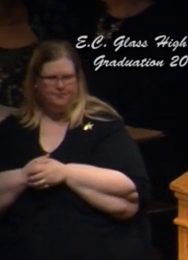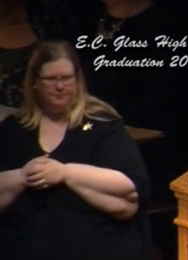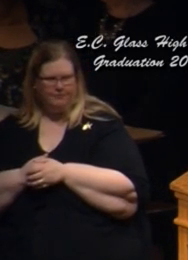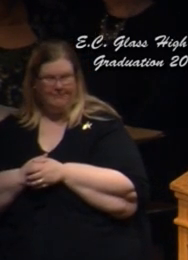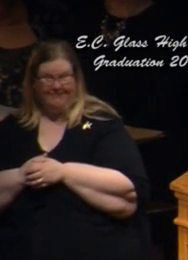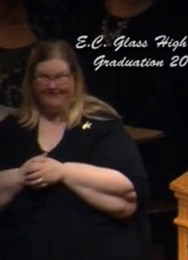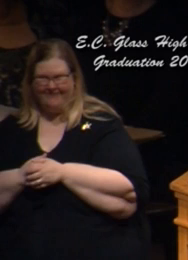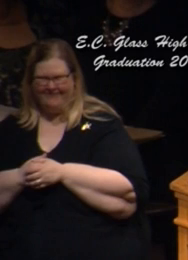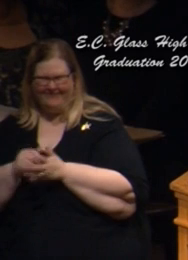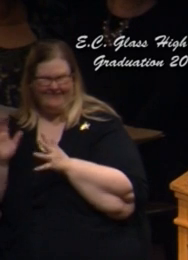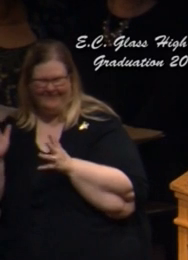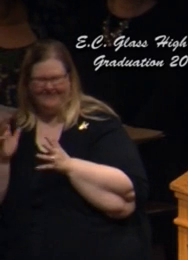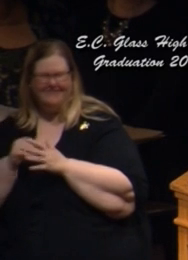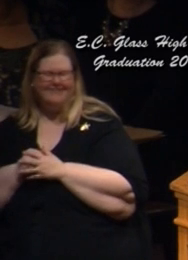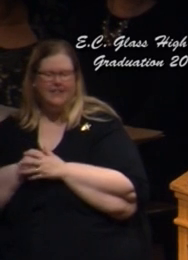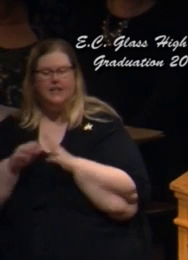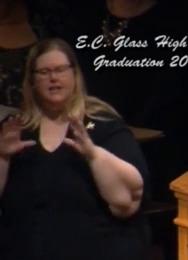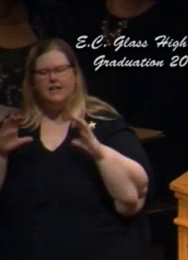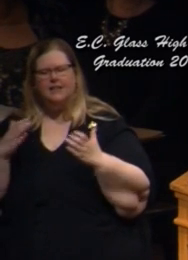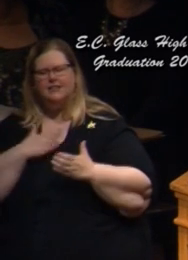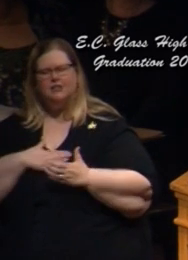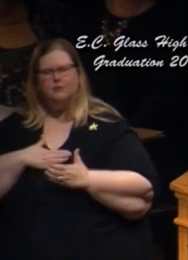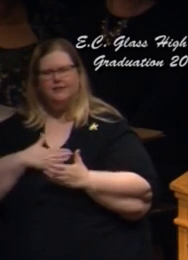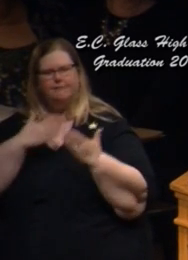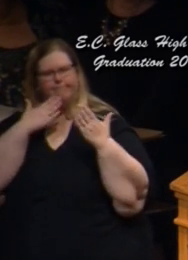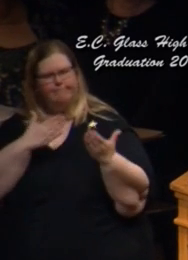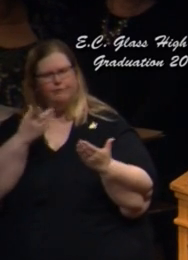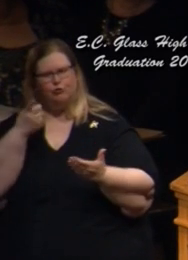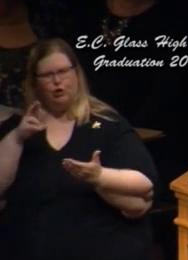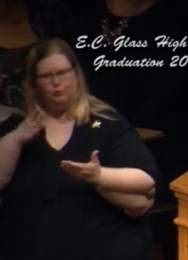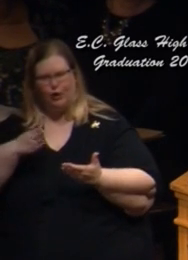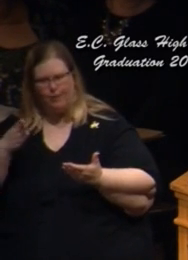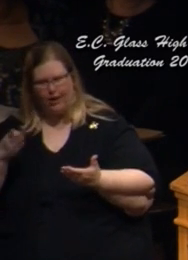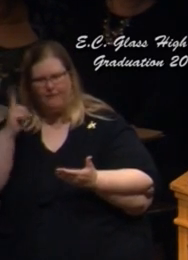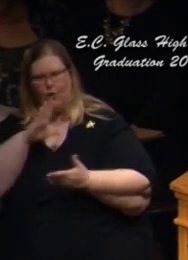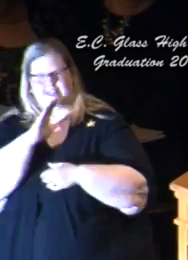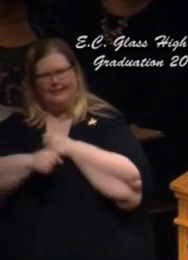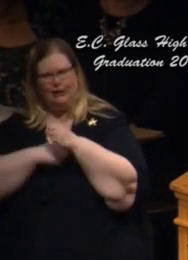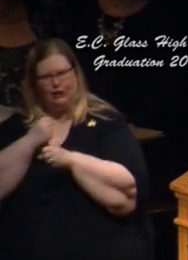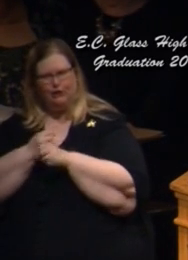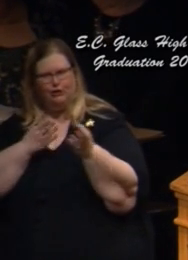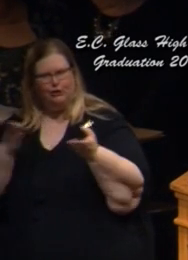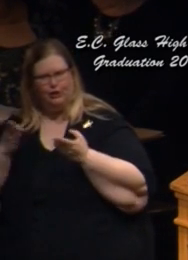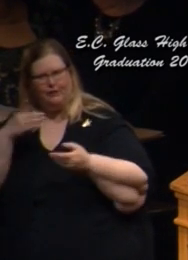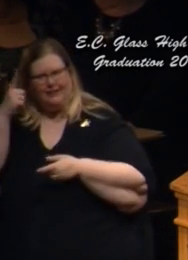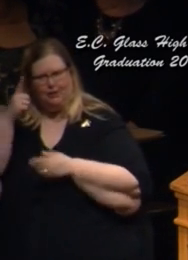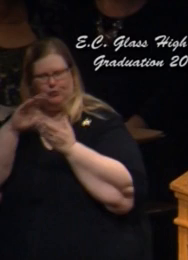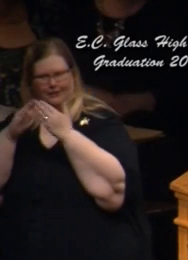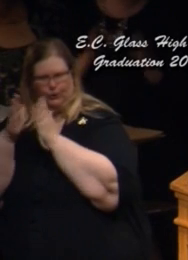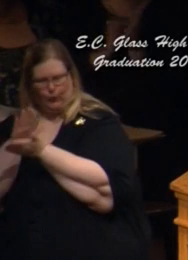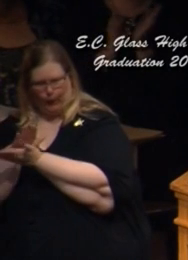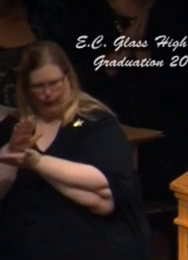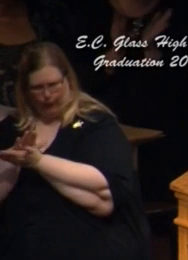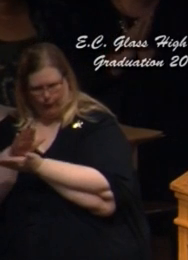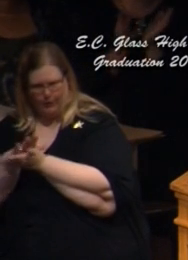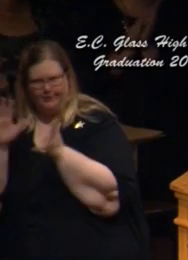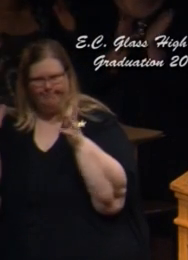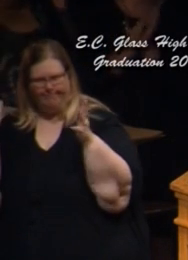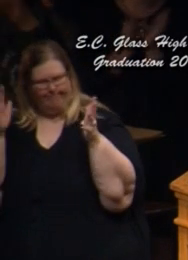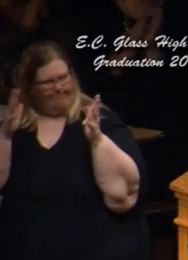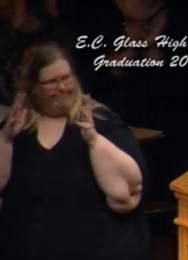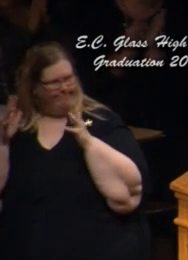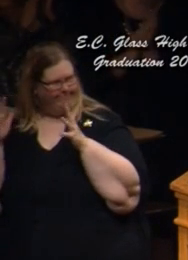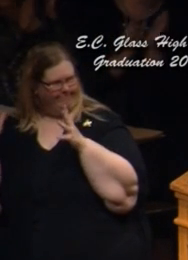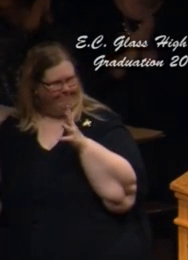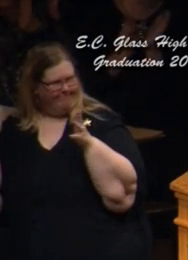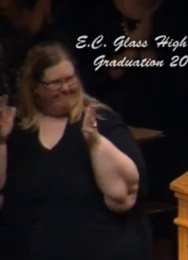Class, please join me in thanking Dr. Brabrand for his years of service to Lynchburg City Schools.